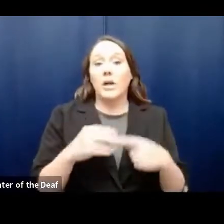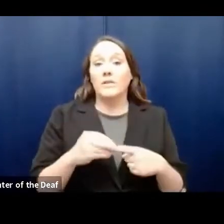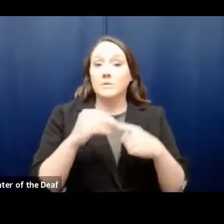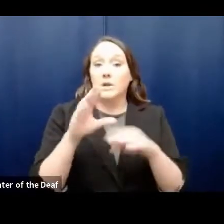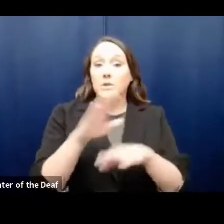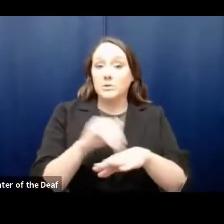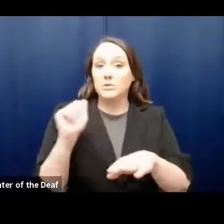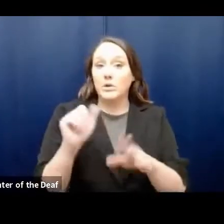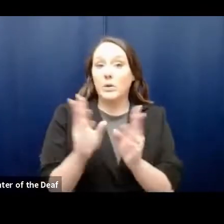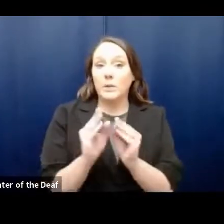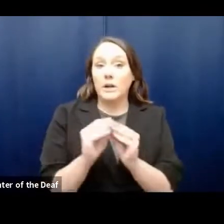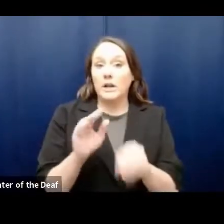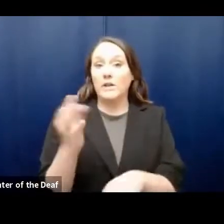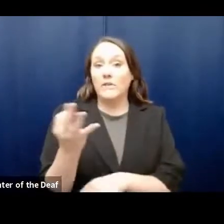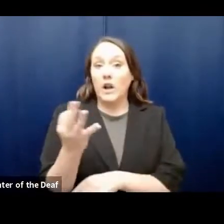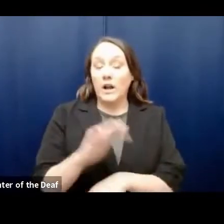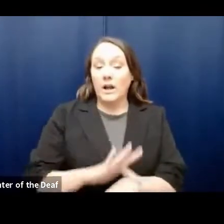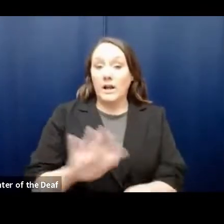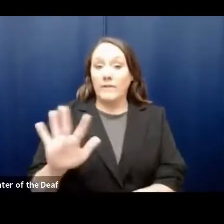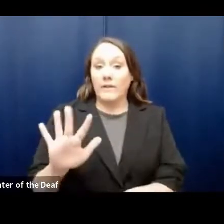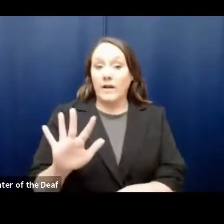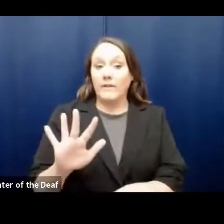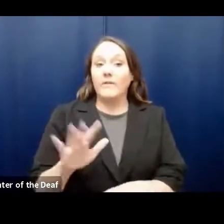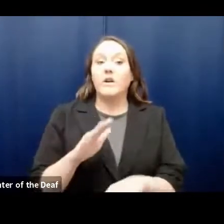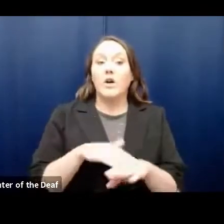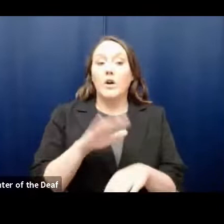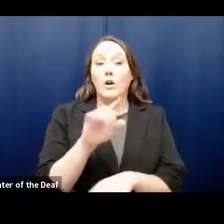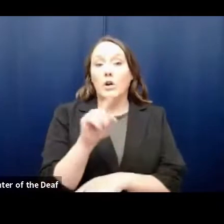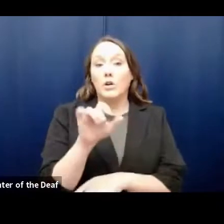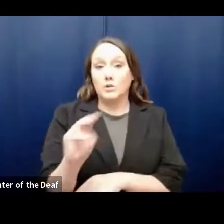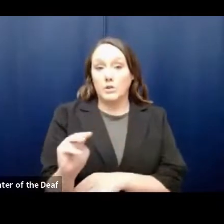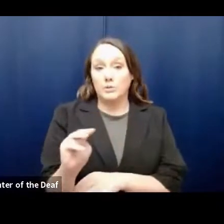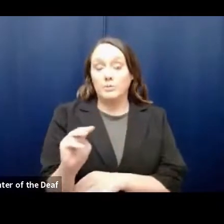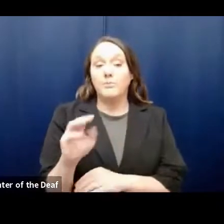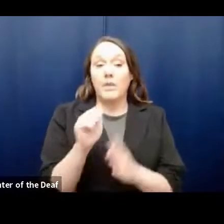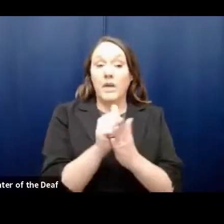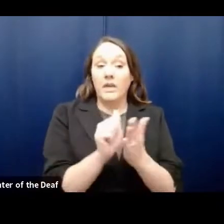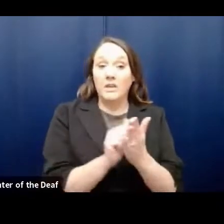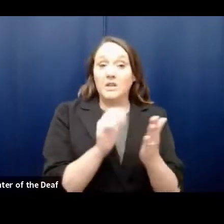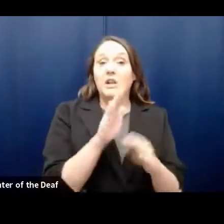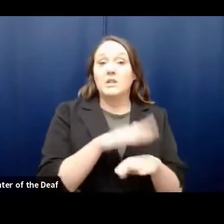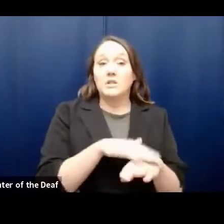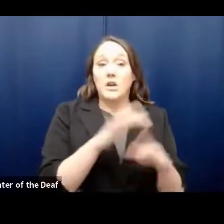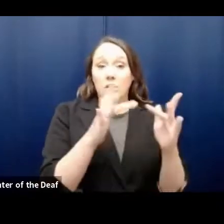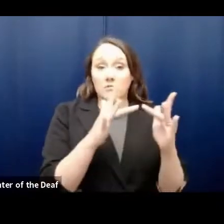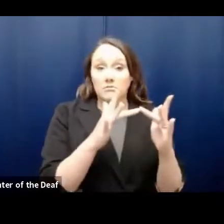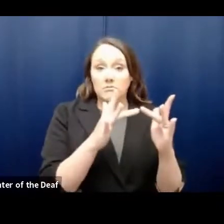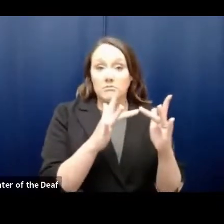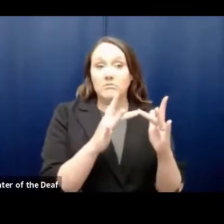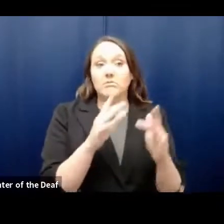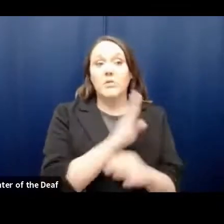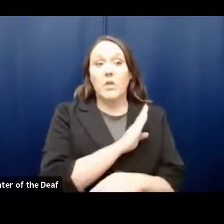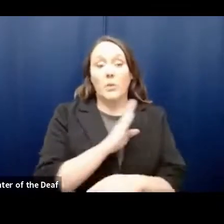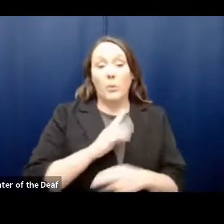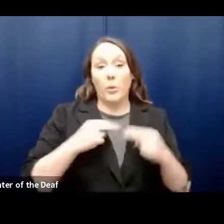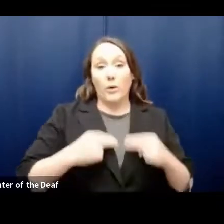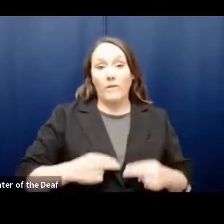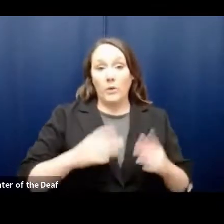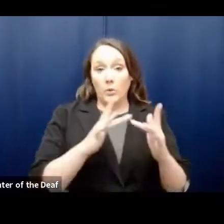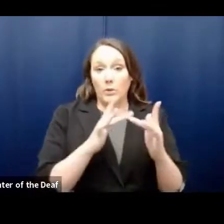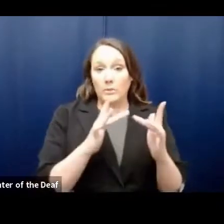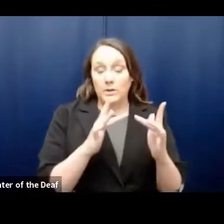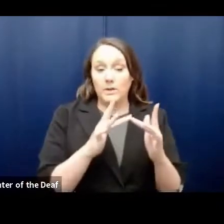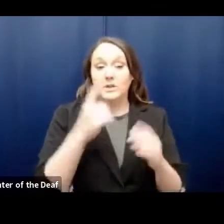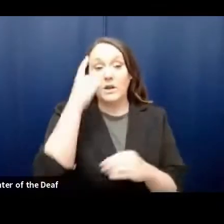5 p.m. via Zoom. The agenda for the meeting is posted online on the Board of Health's webpage. Per